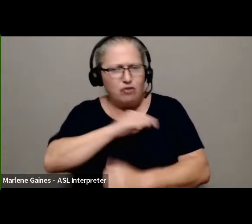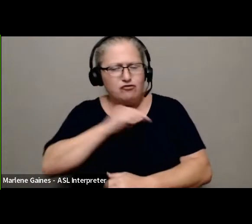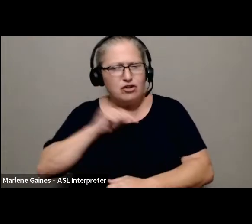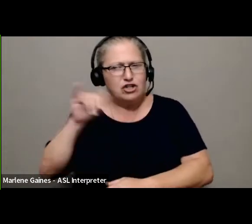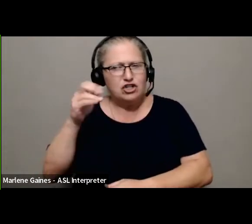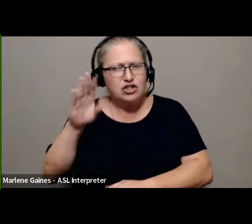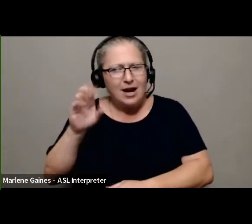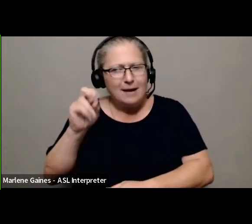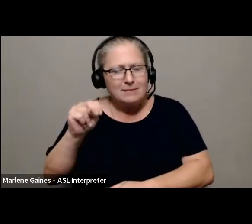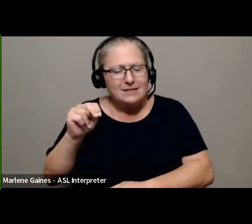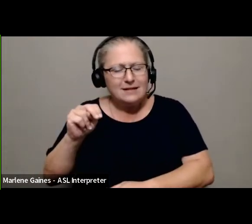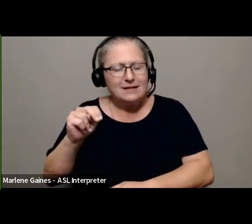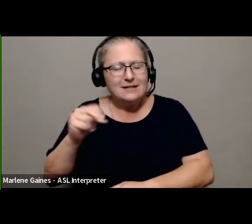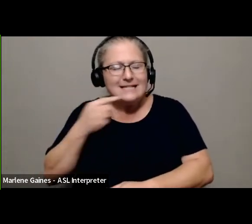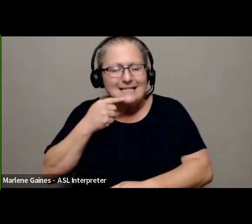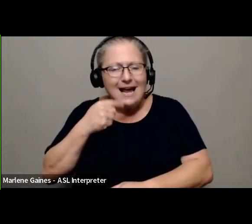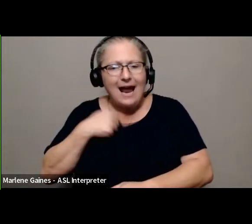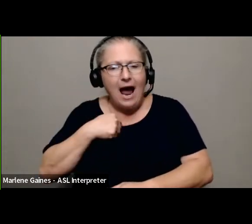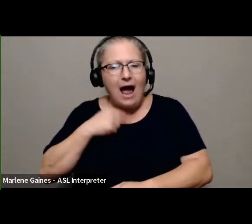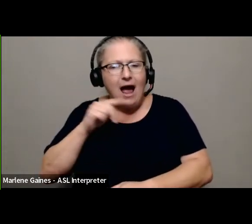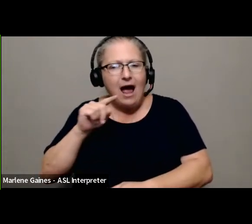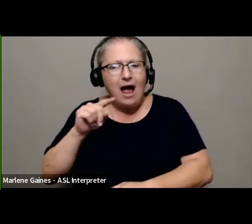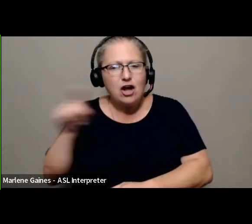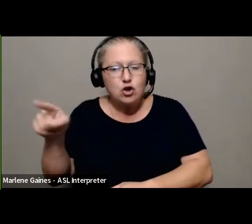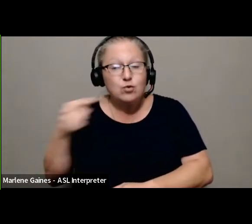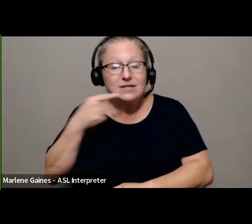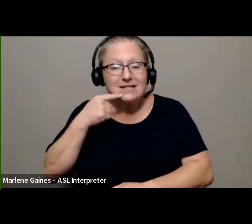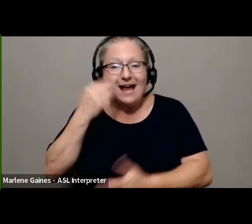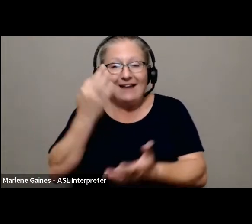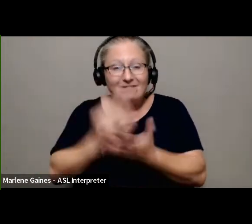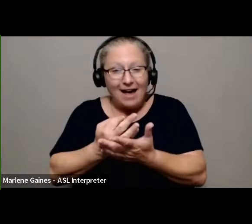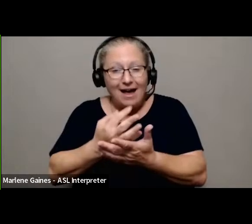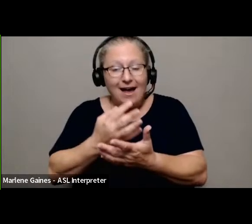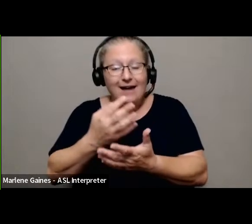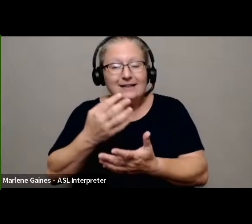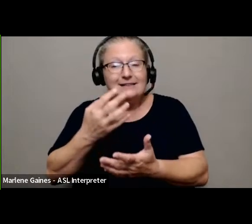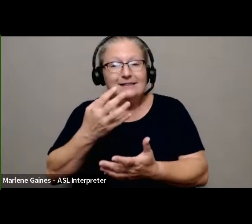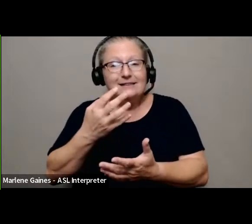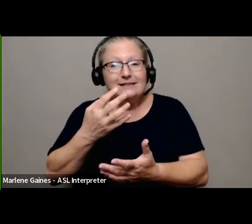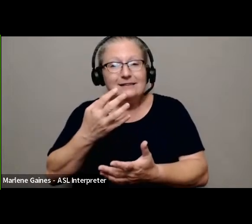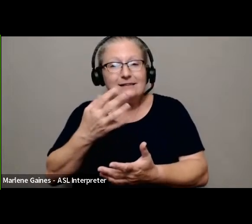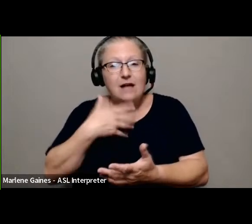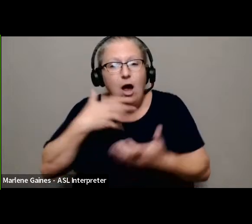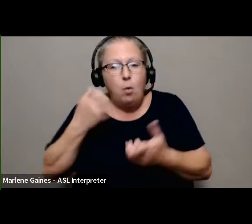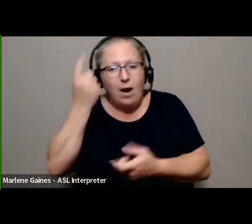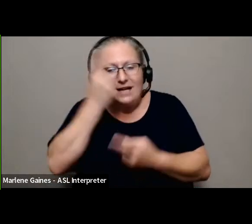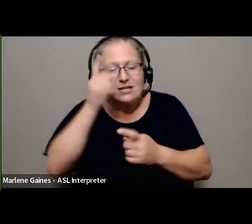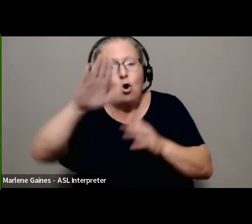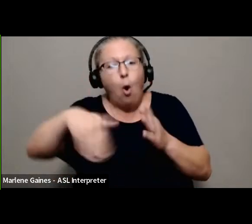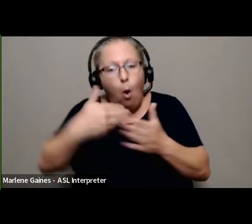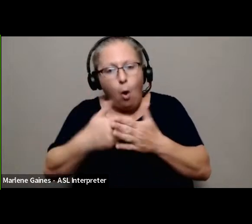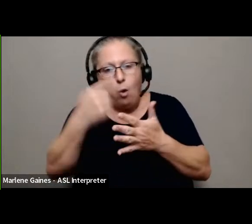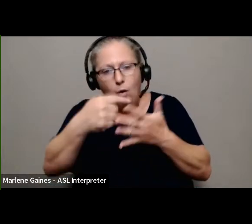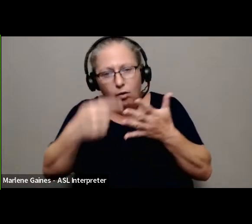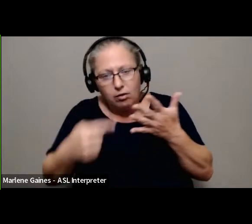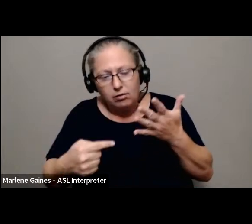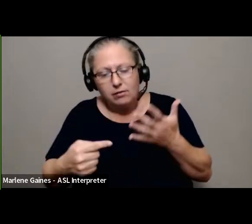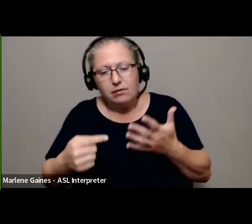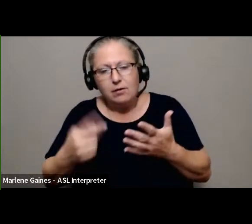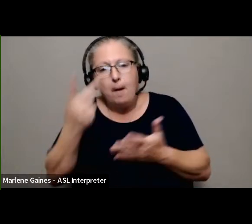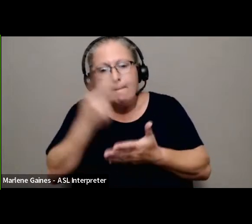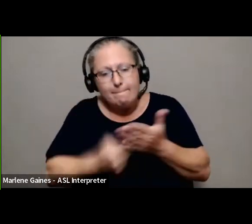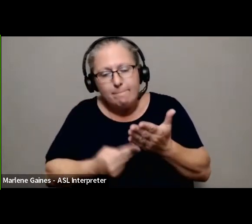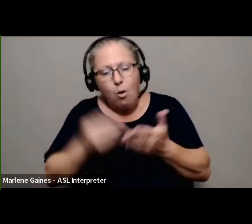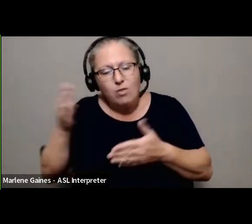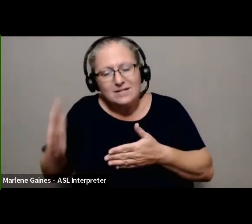was saying, you were saying facts and stuff. And so I just want to consider all the both